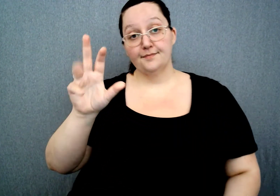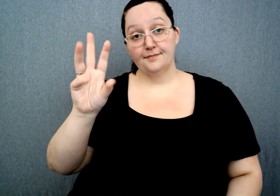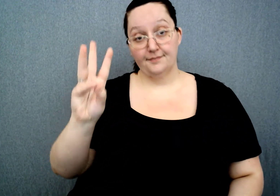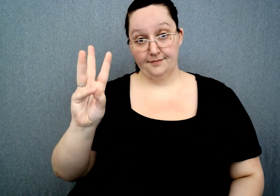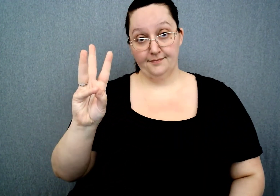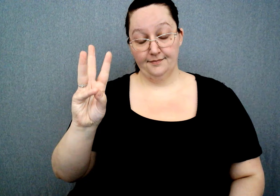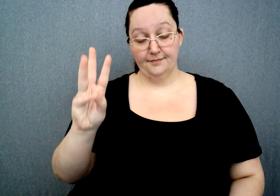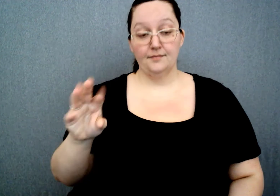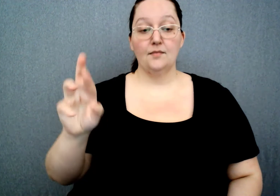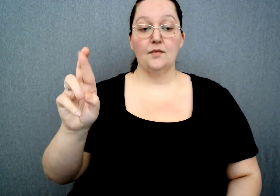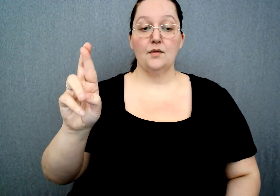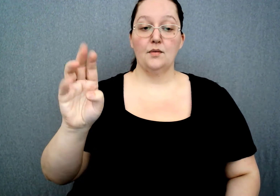Number 36,